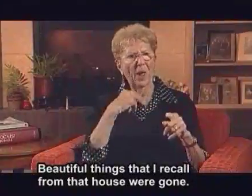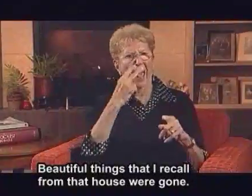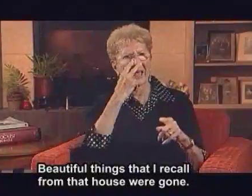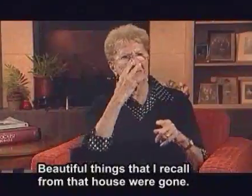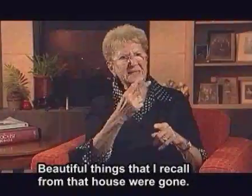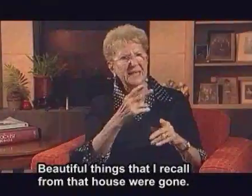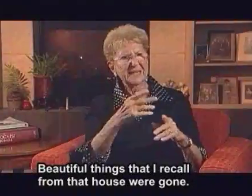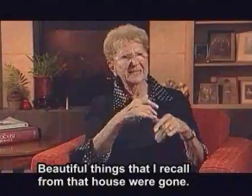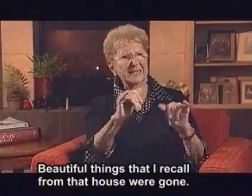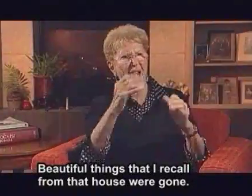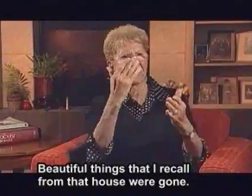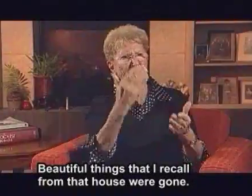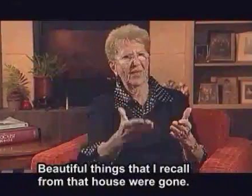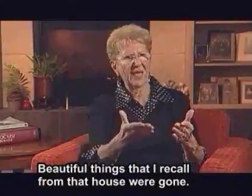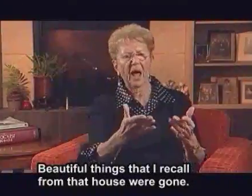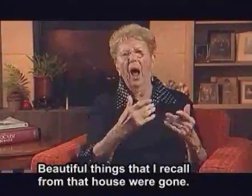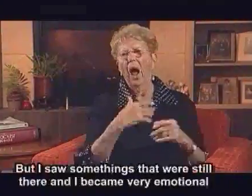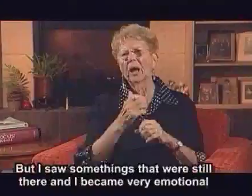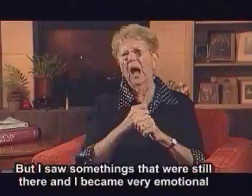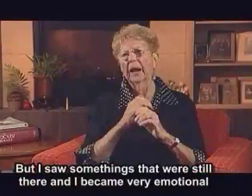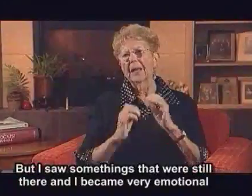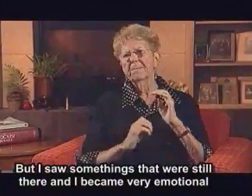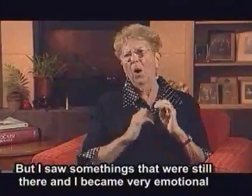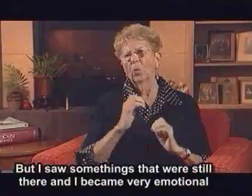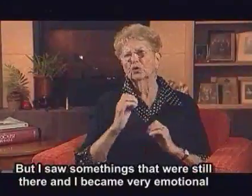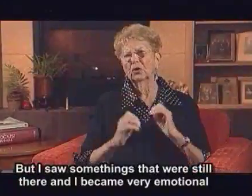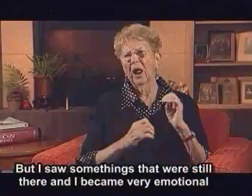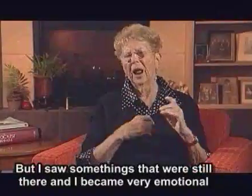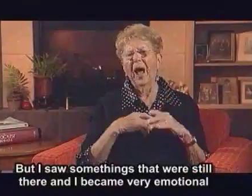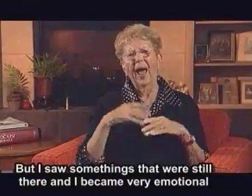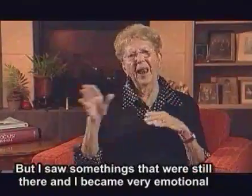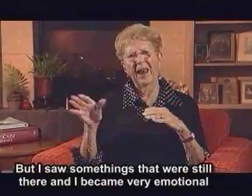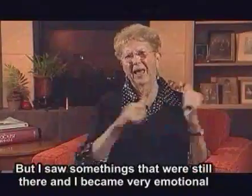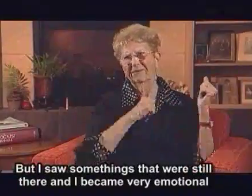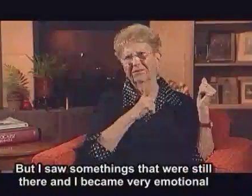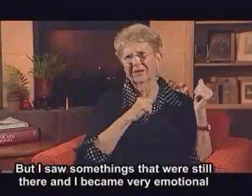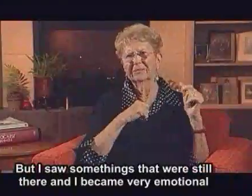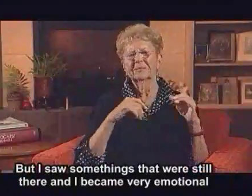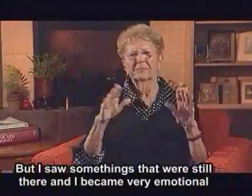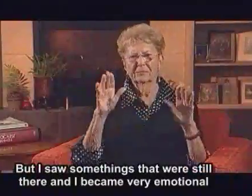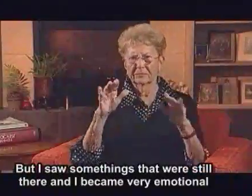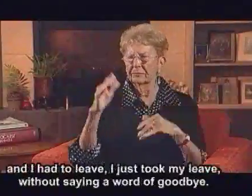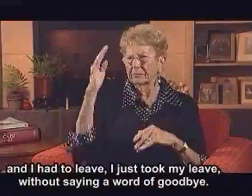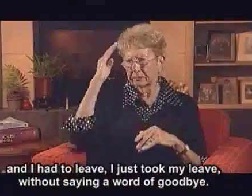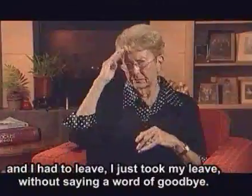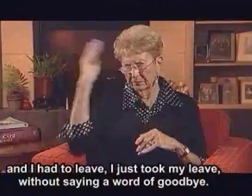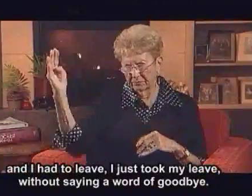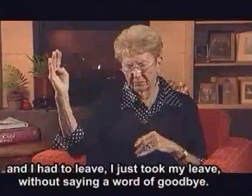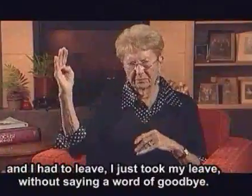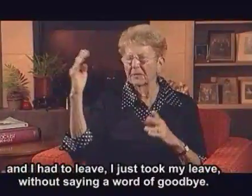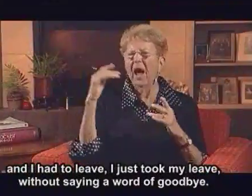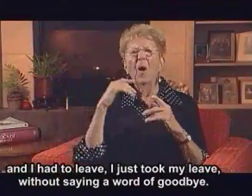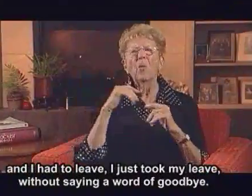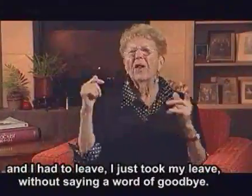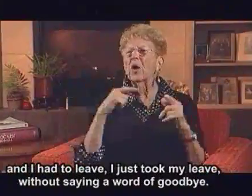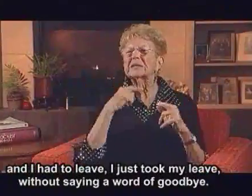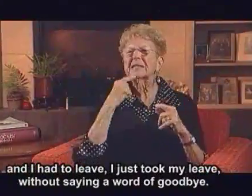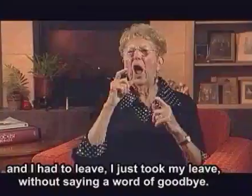that house were gone. But I saw some things that were still there, and I became very emotional, and I had to leave. I just took my